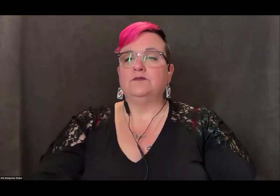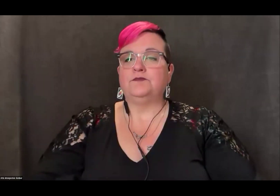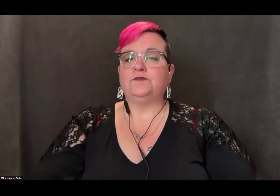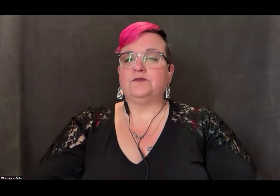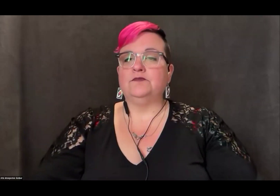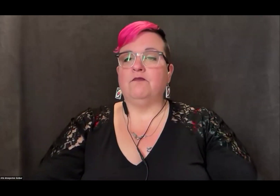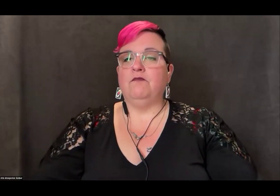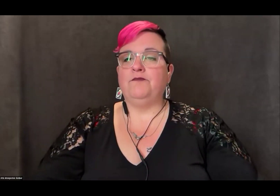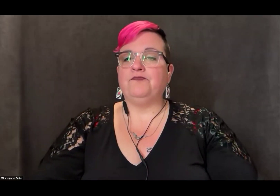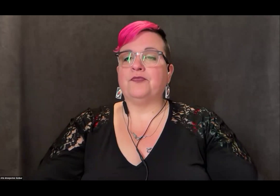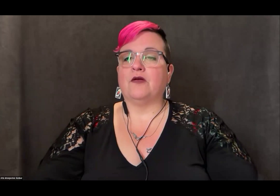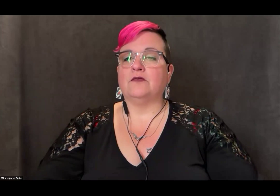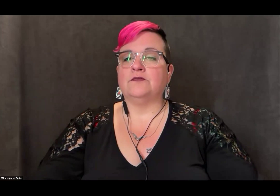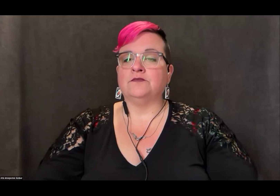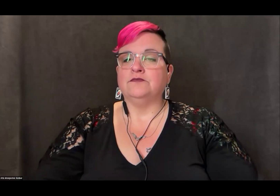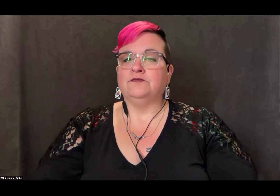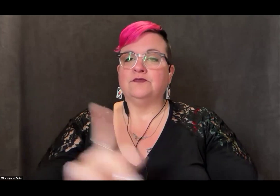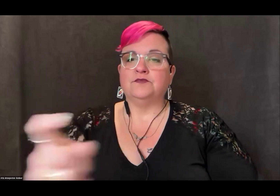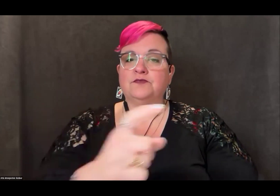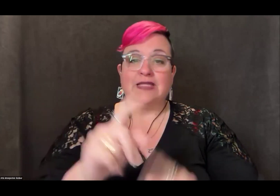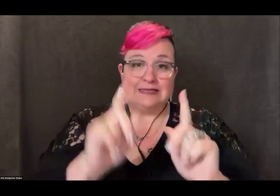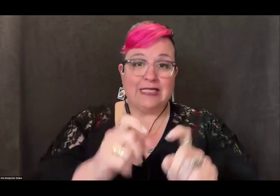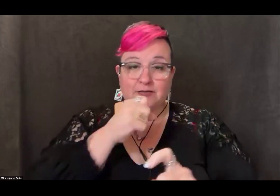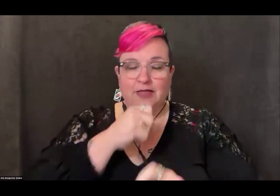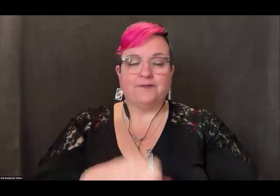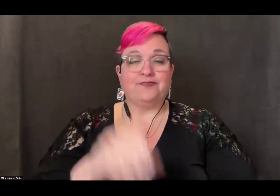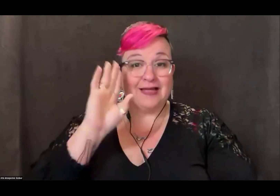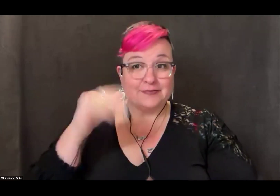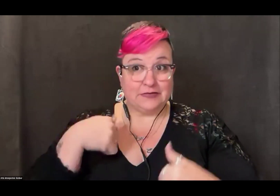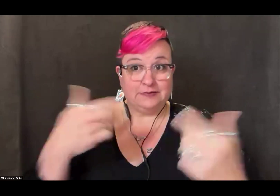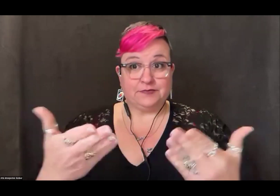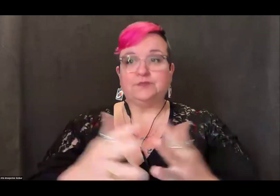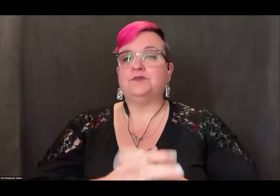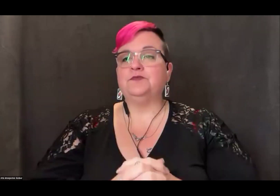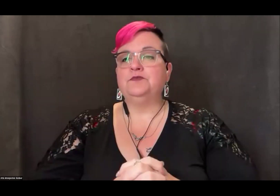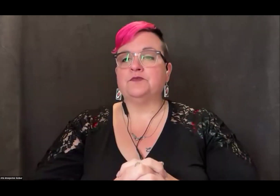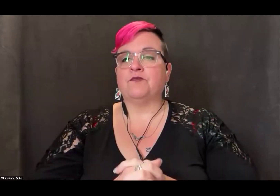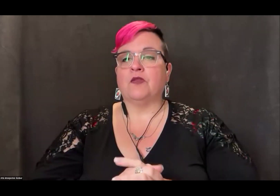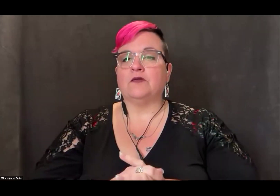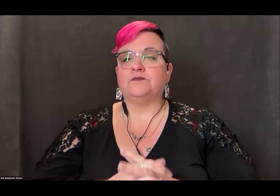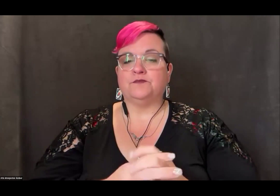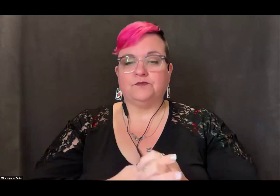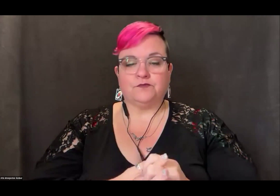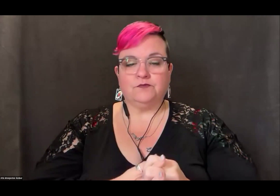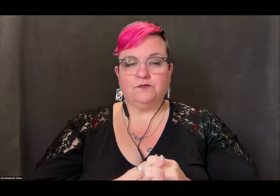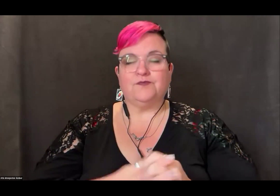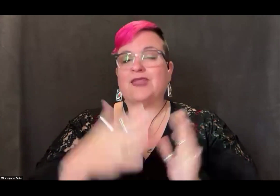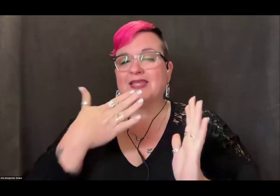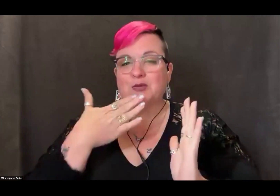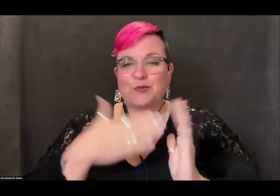Test. Here we go. Are you? Right here. There you are. Thank